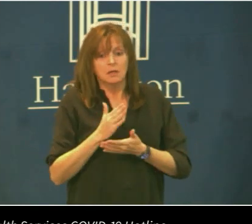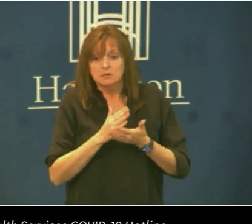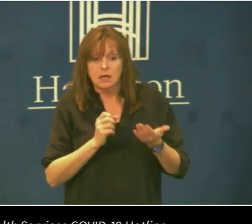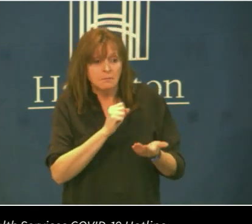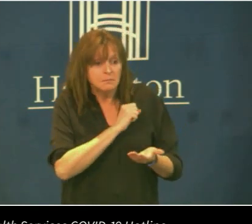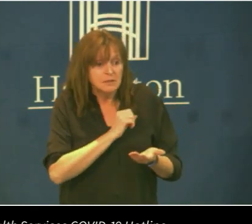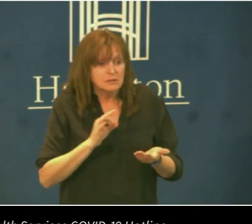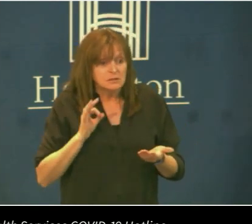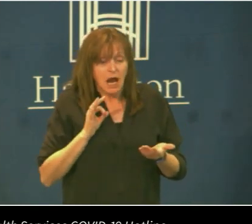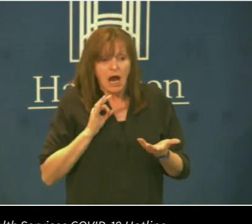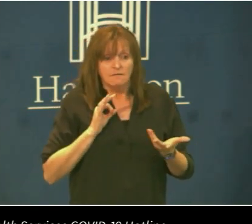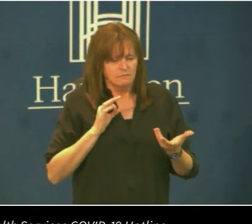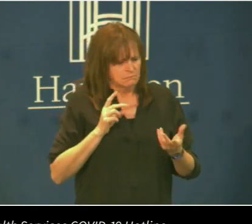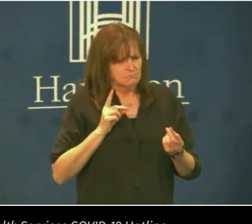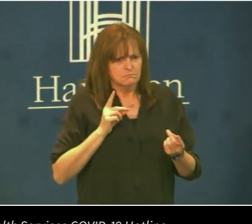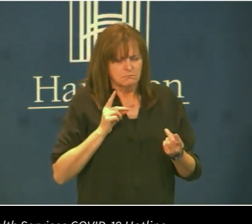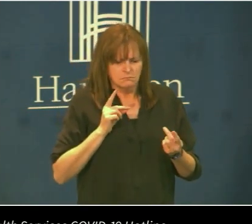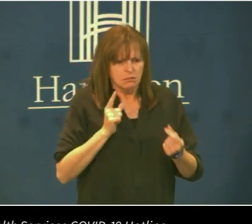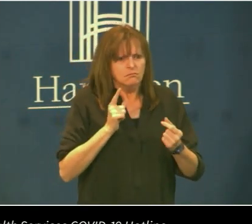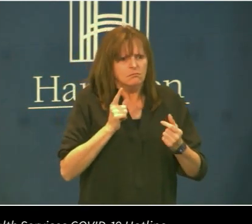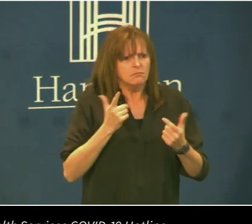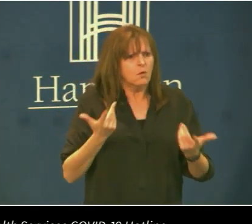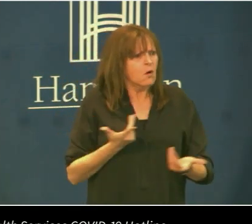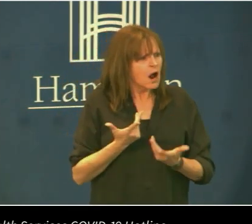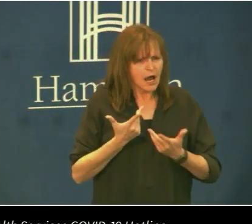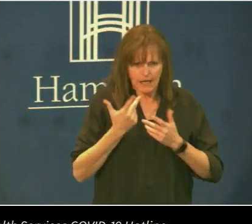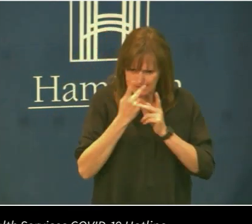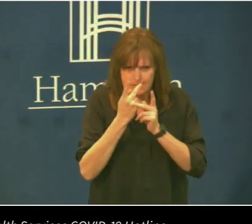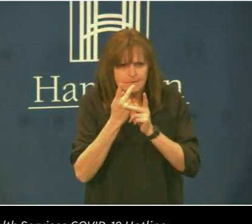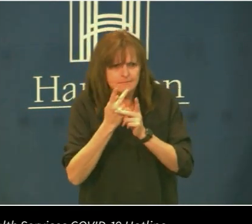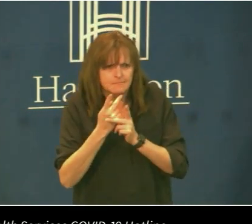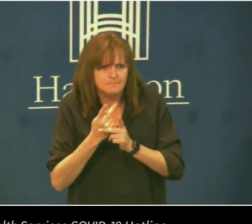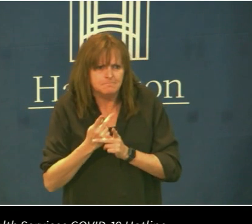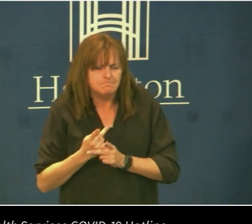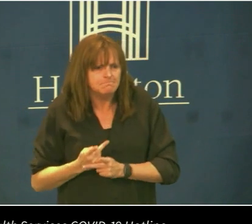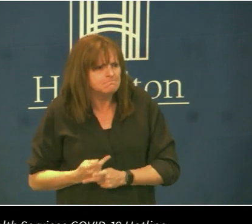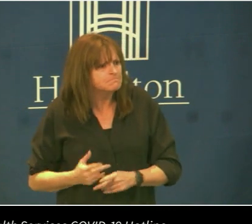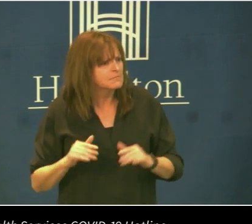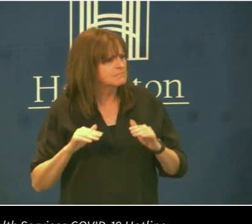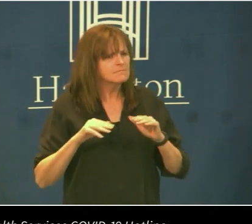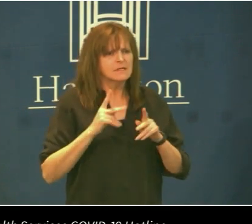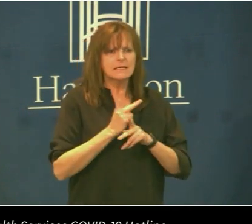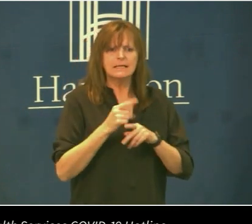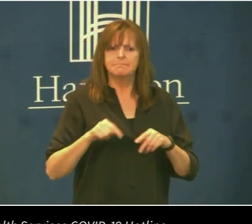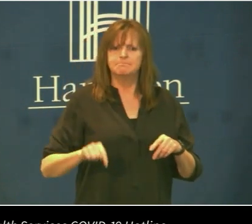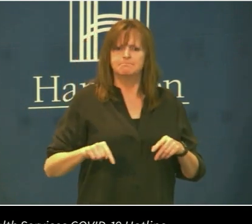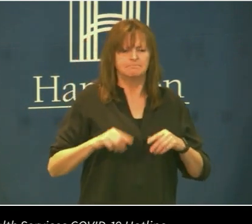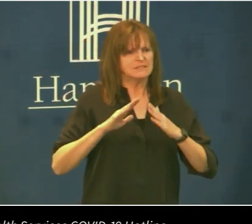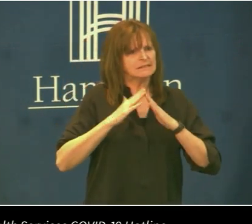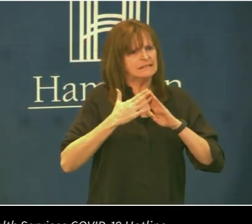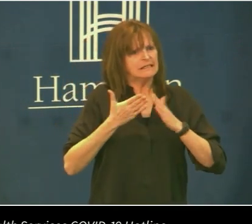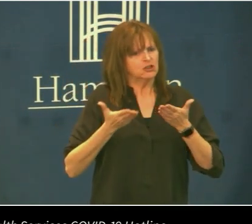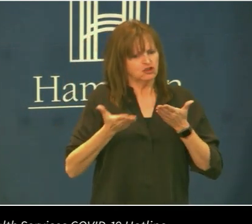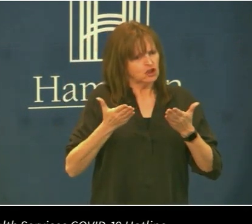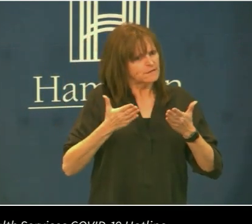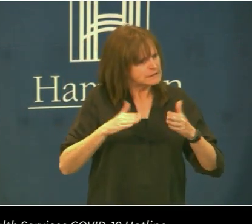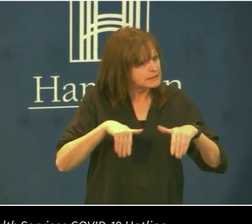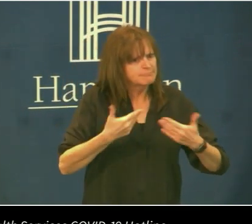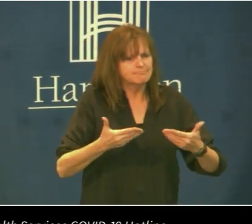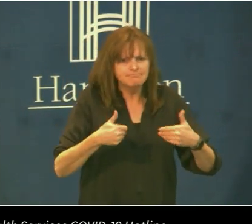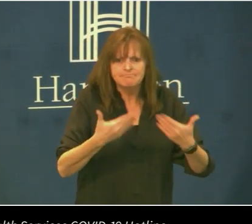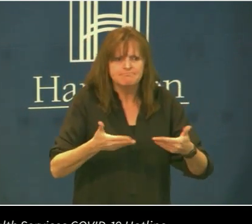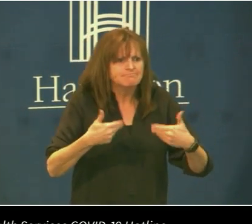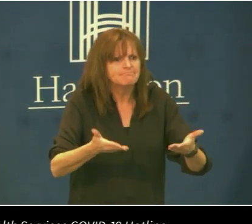our additional city services going from remote locations or from their own home. So kudos to those who are